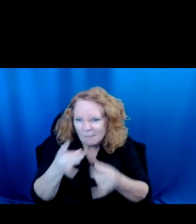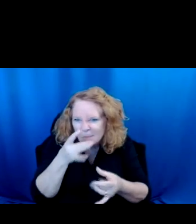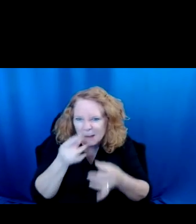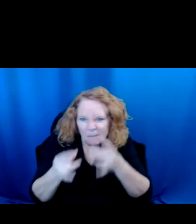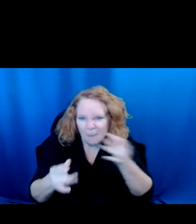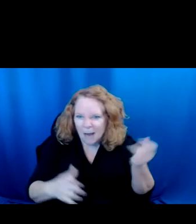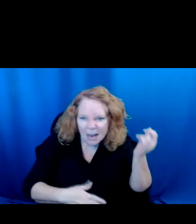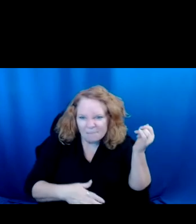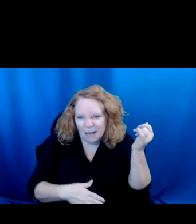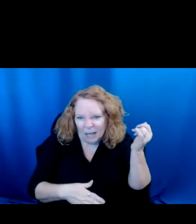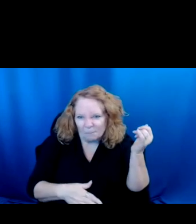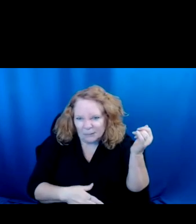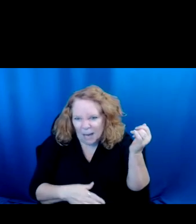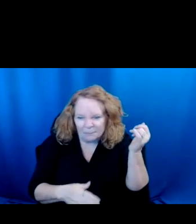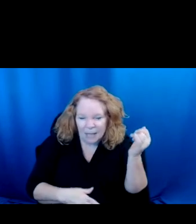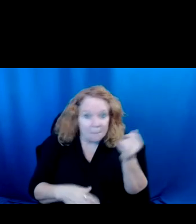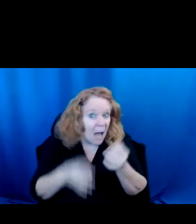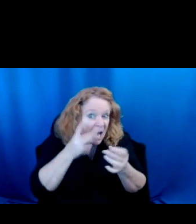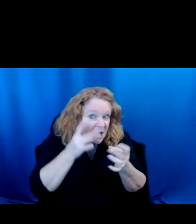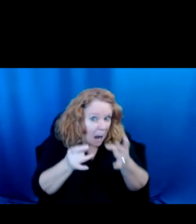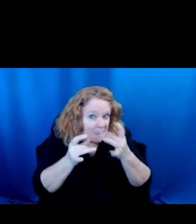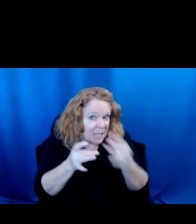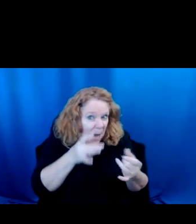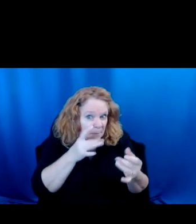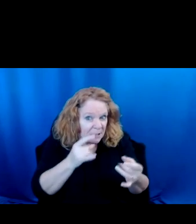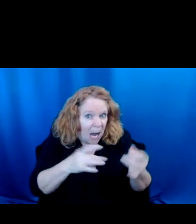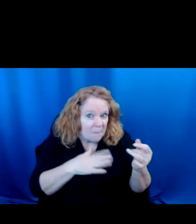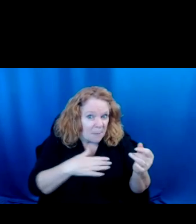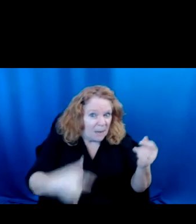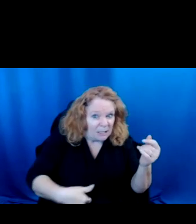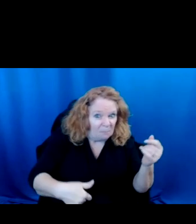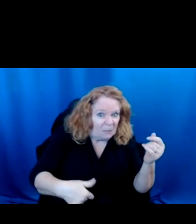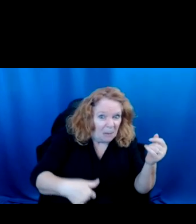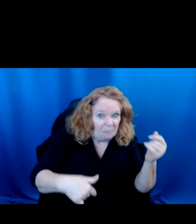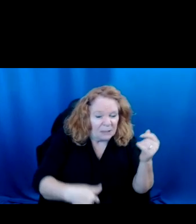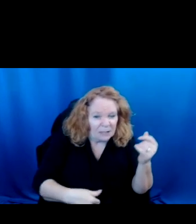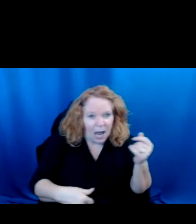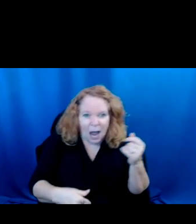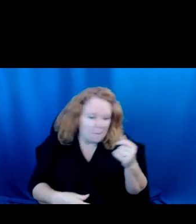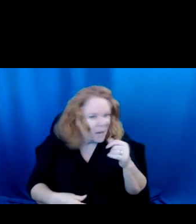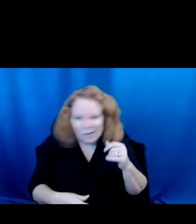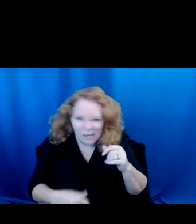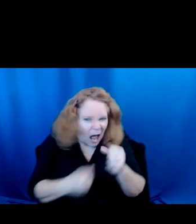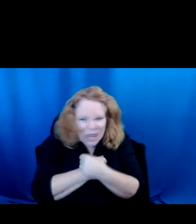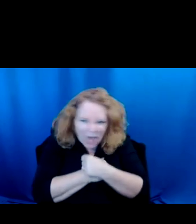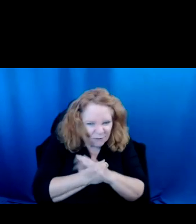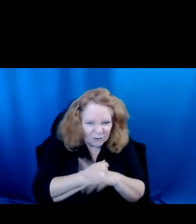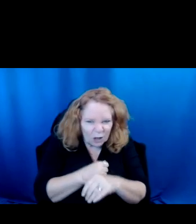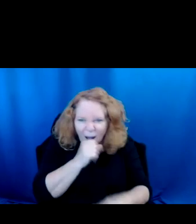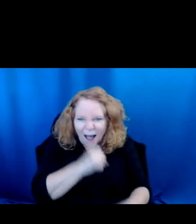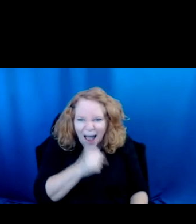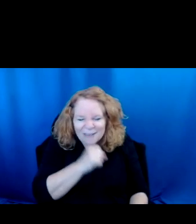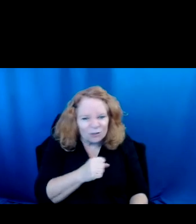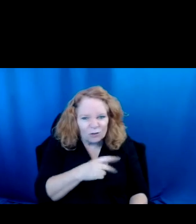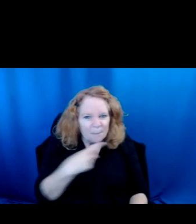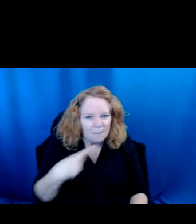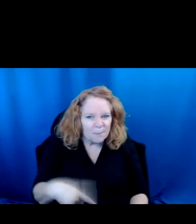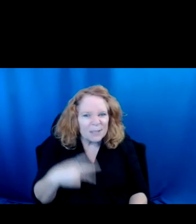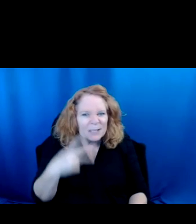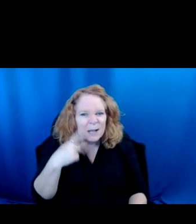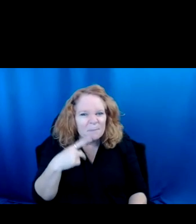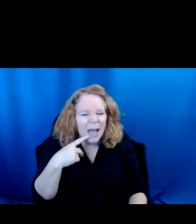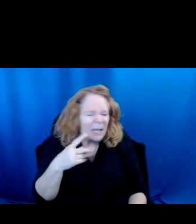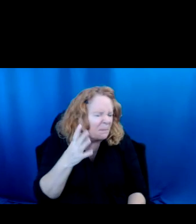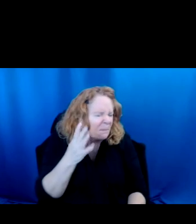my tum, tum, tum. Yummy, yummy, yum in my tum, tum, tum. I love your ice cream, Princess Peggy. It is the